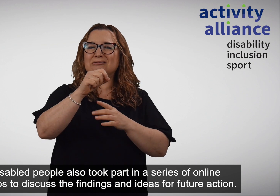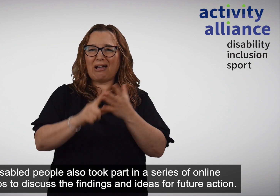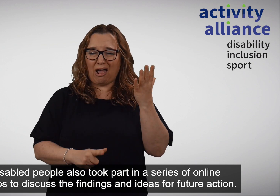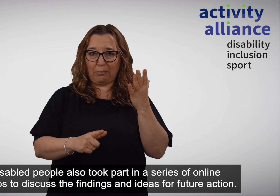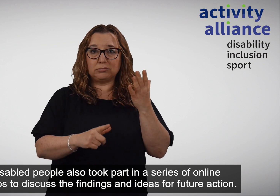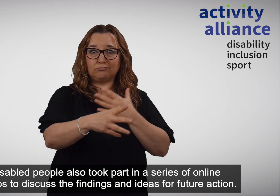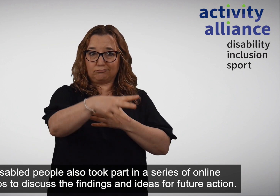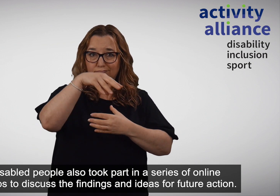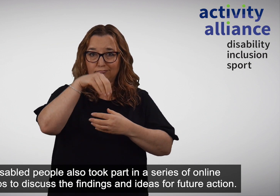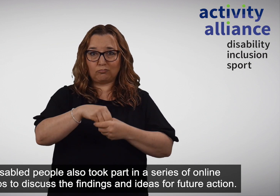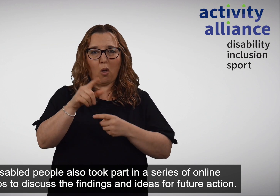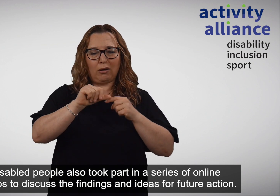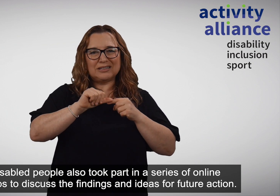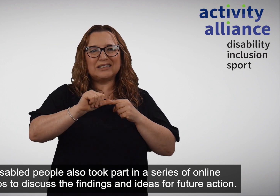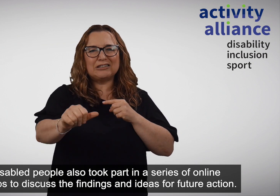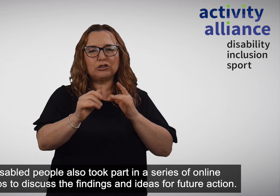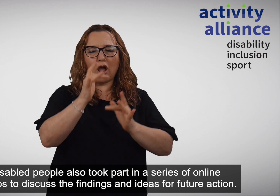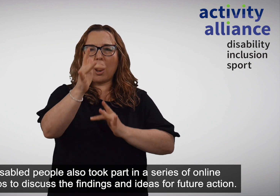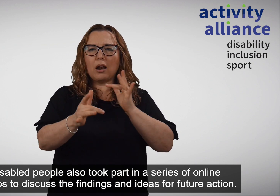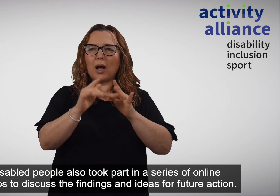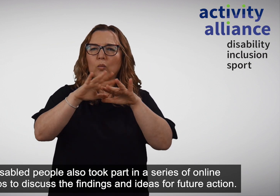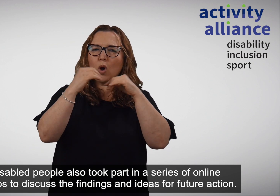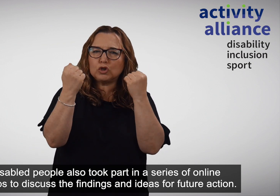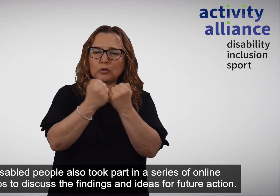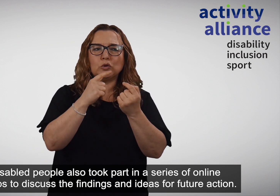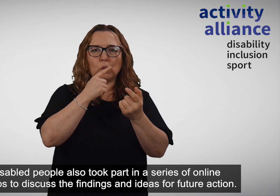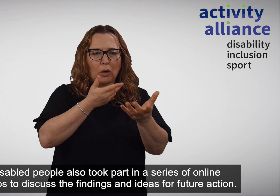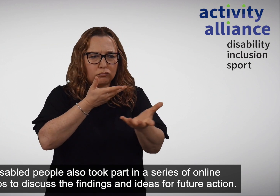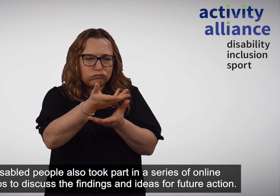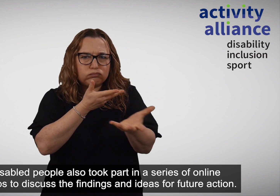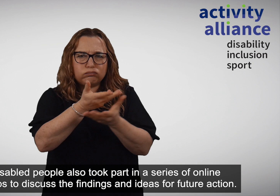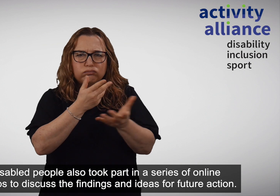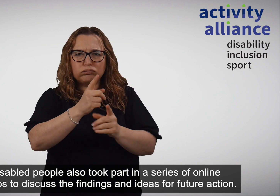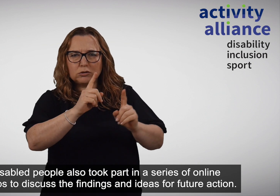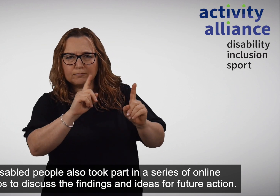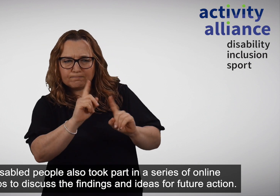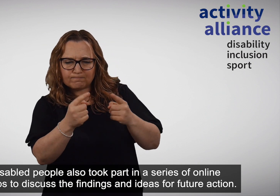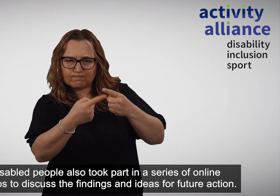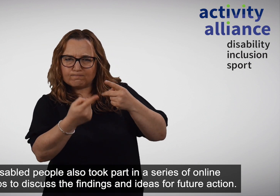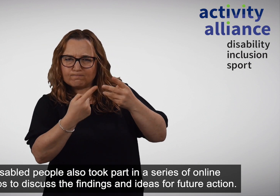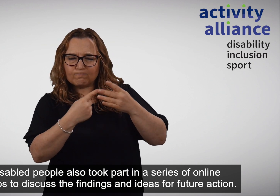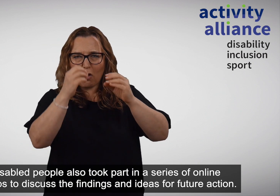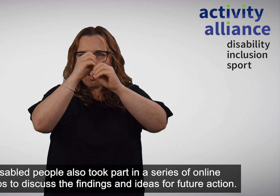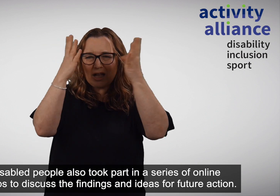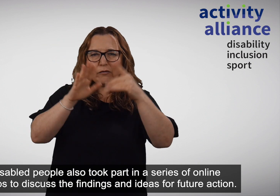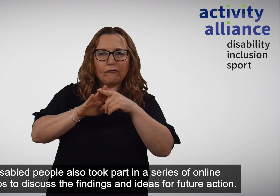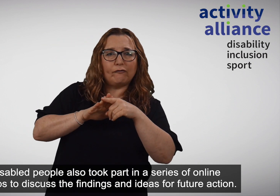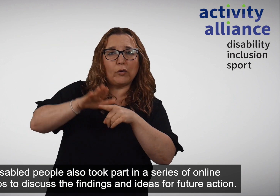28 disabled people also took part in a series of online workshops to discuss the findings and ideas